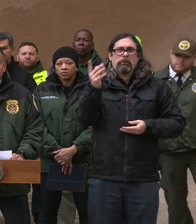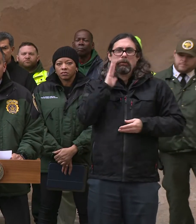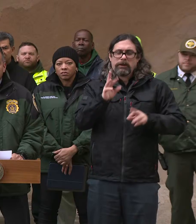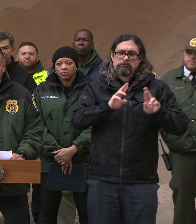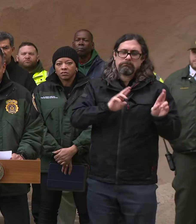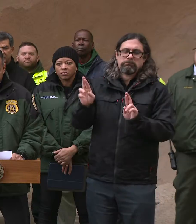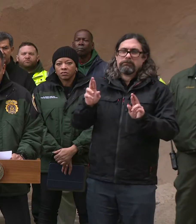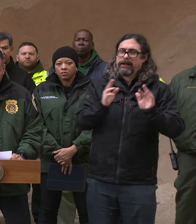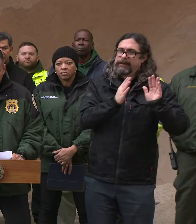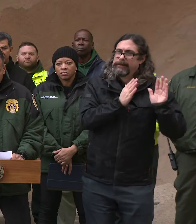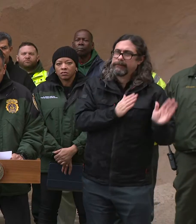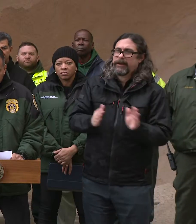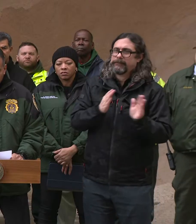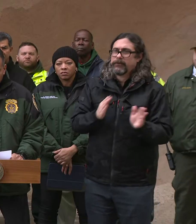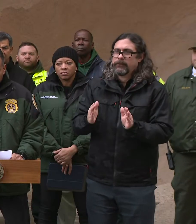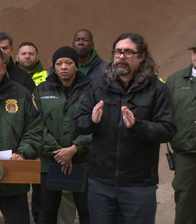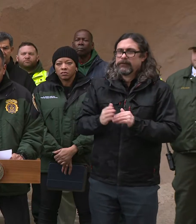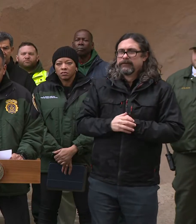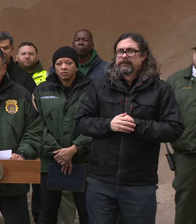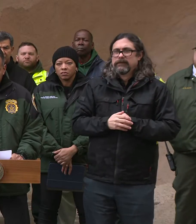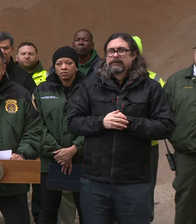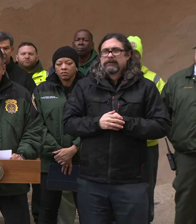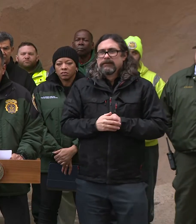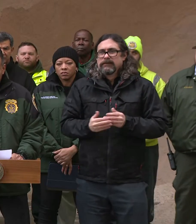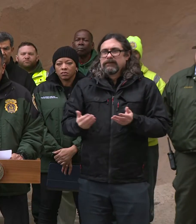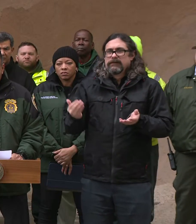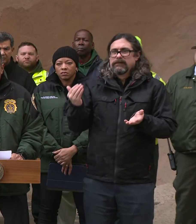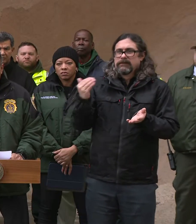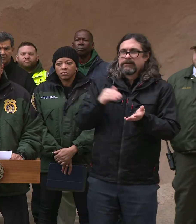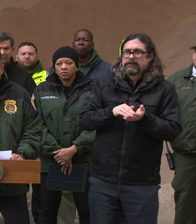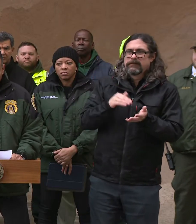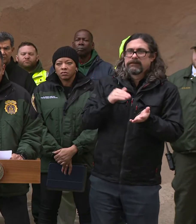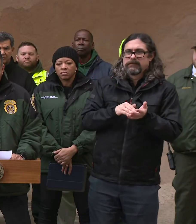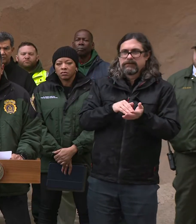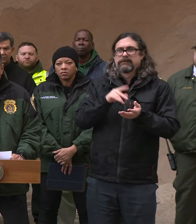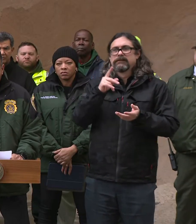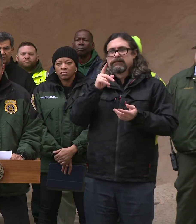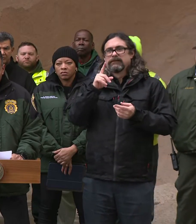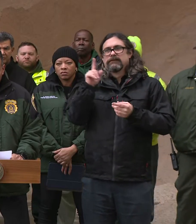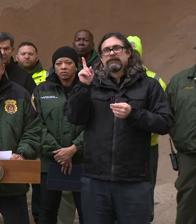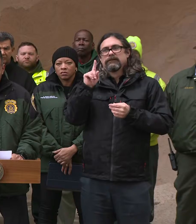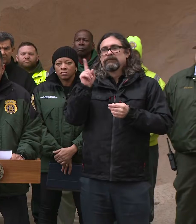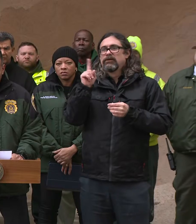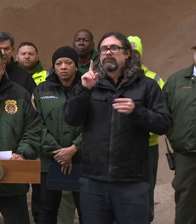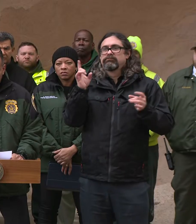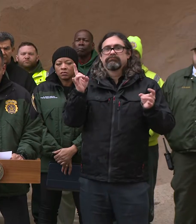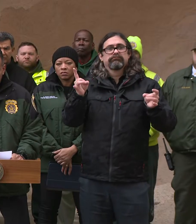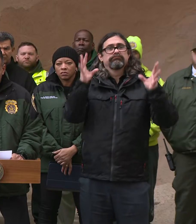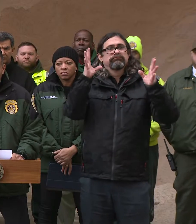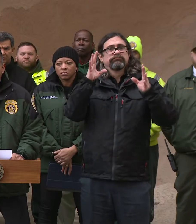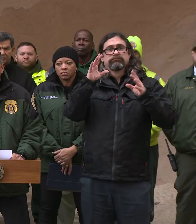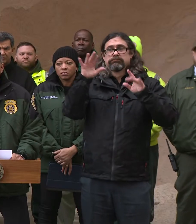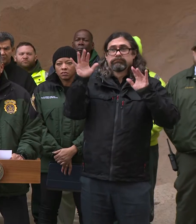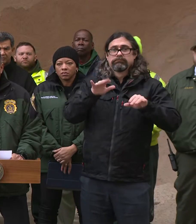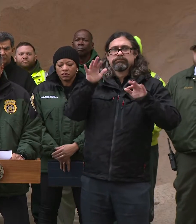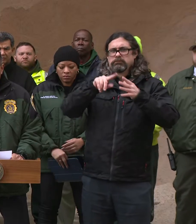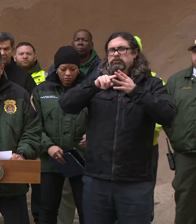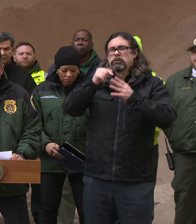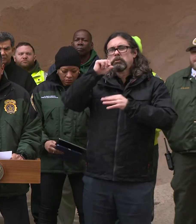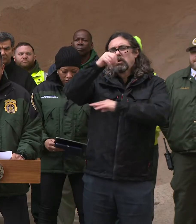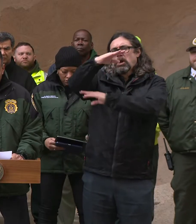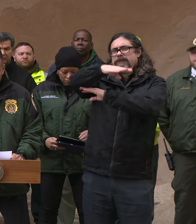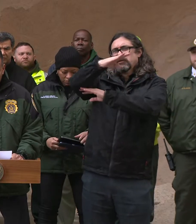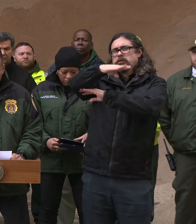by around 4 p.m. By that time, thousands of sanitation workers will have been working on 12-hour shifts to affix plows to our collection